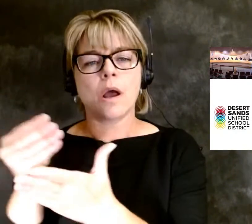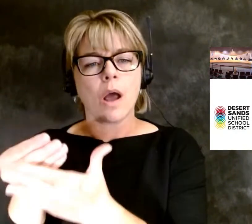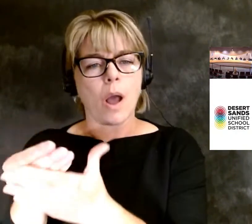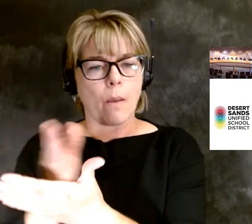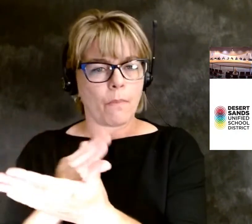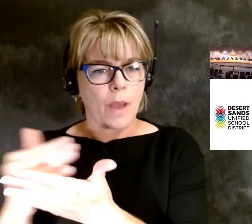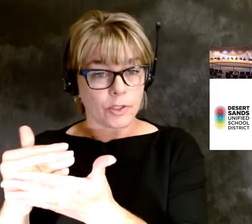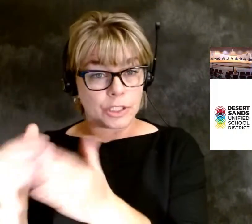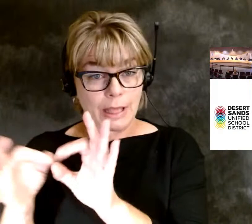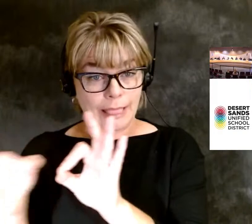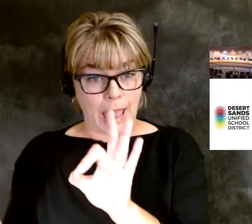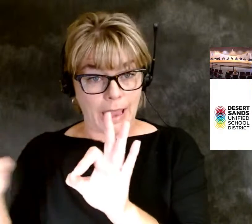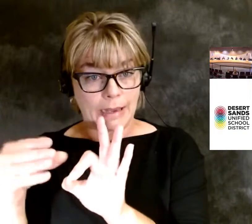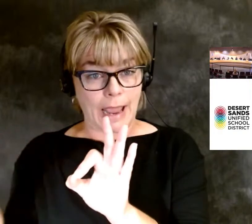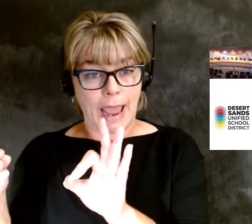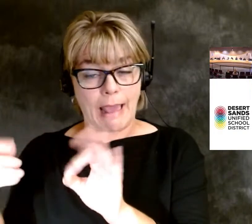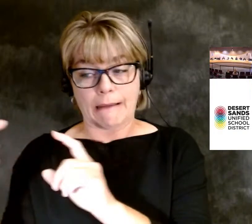it.